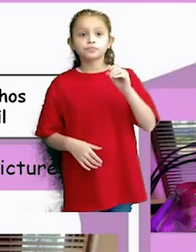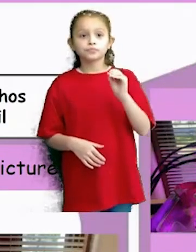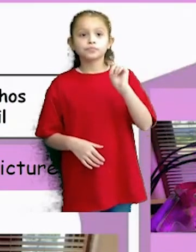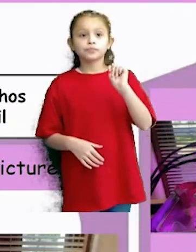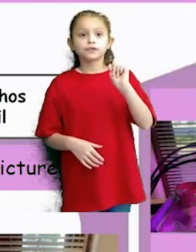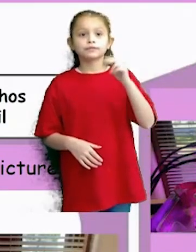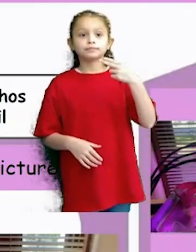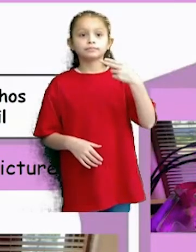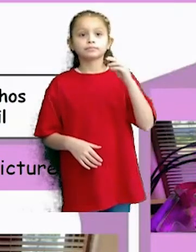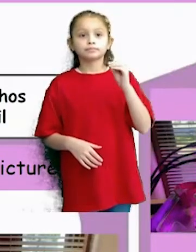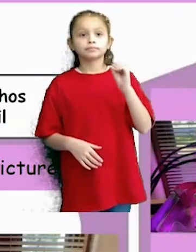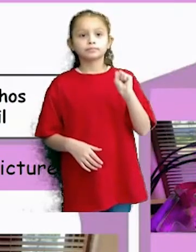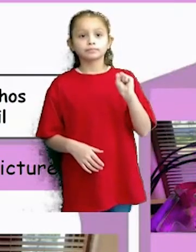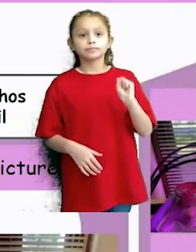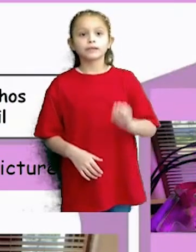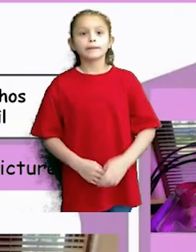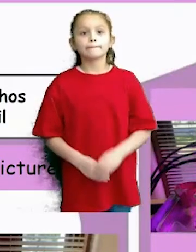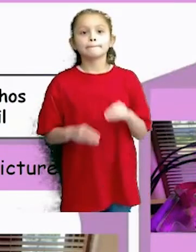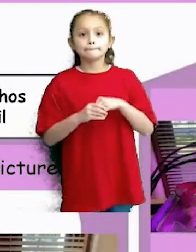Growing Golden Pothos